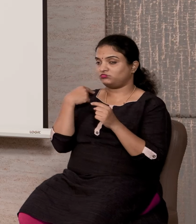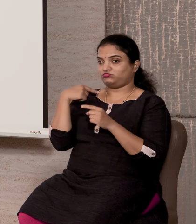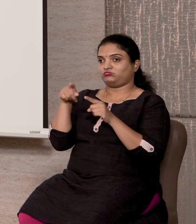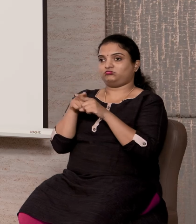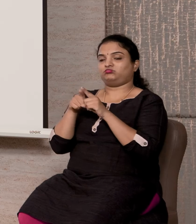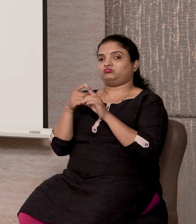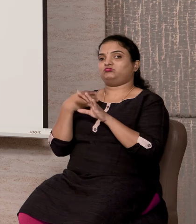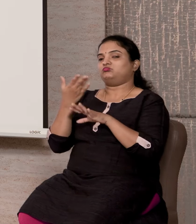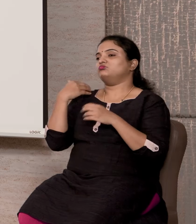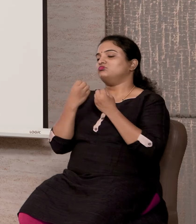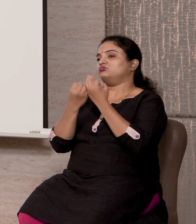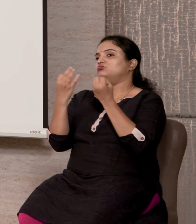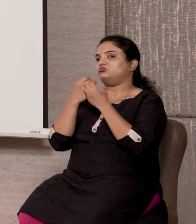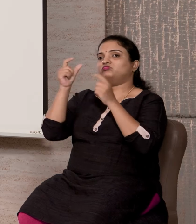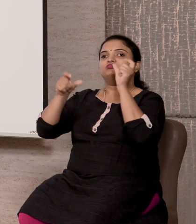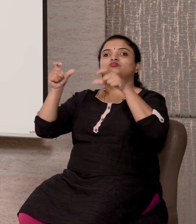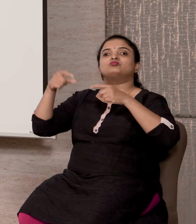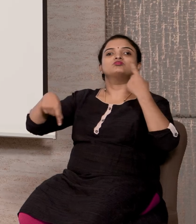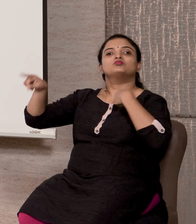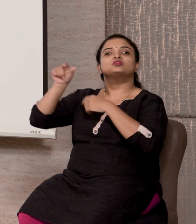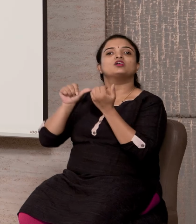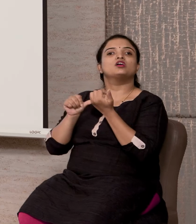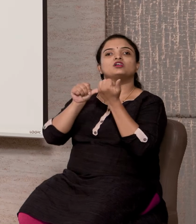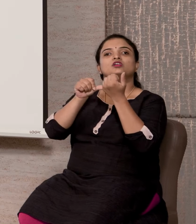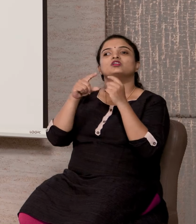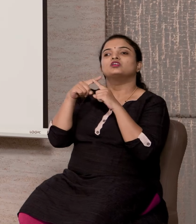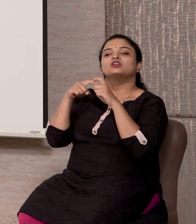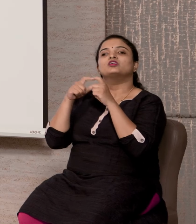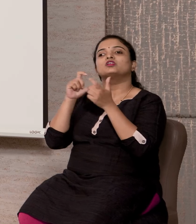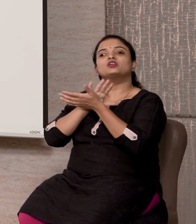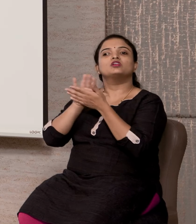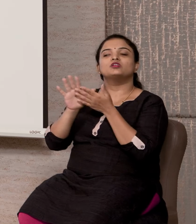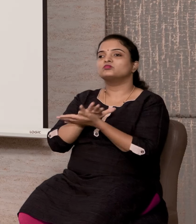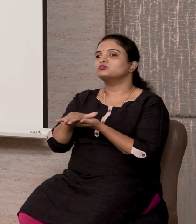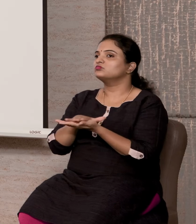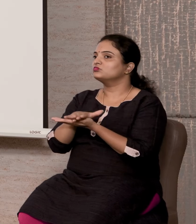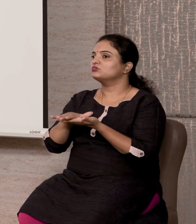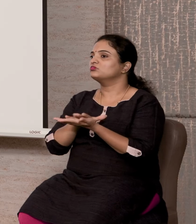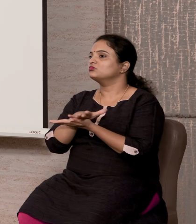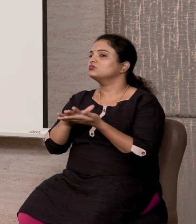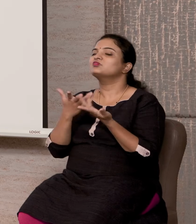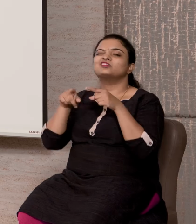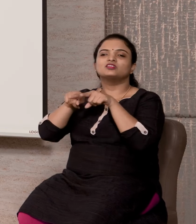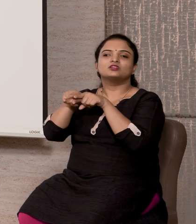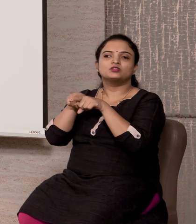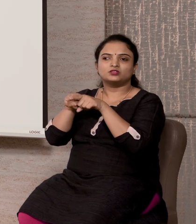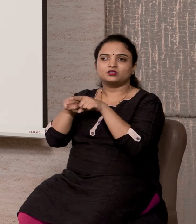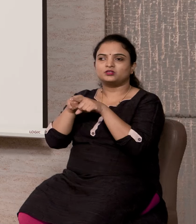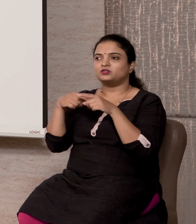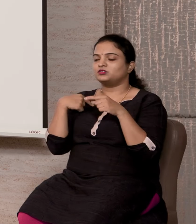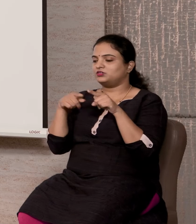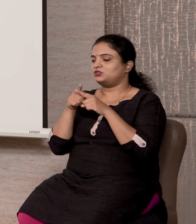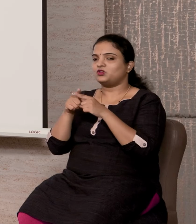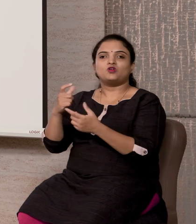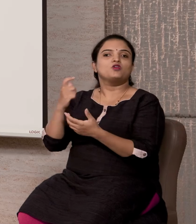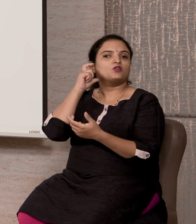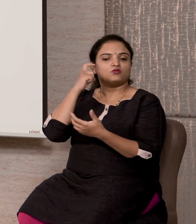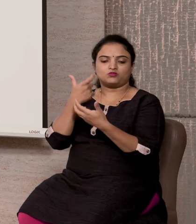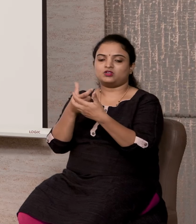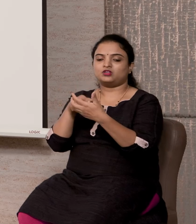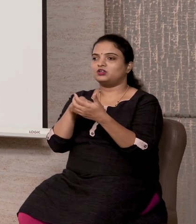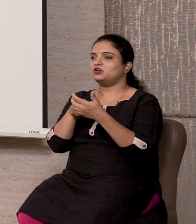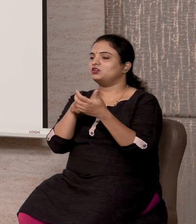lot of people were not using assistive tech, right? Although it is readily available. For example, a screen reader in all of our mobile phones are free